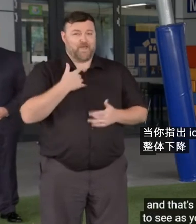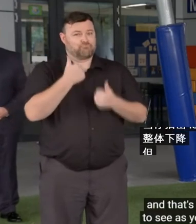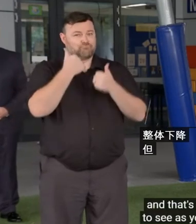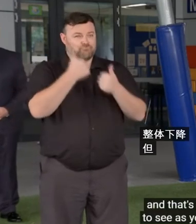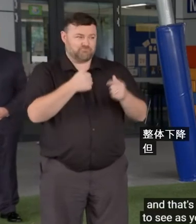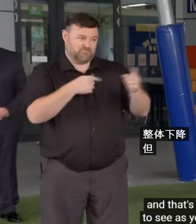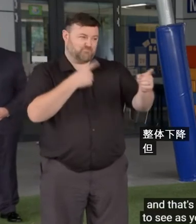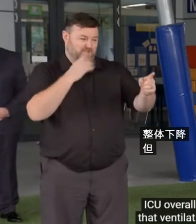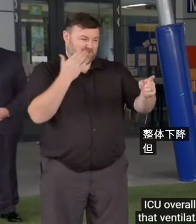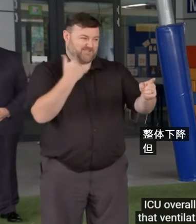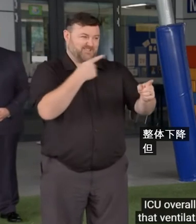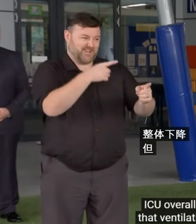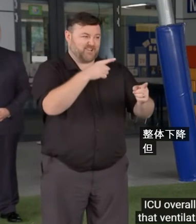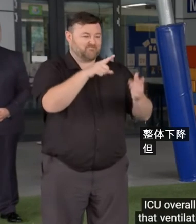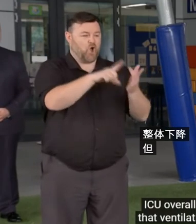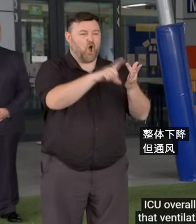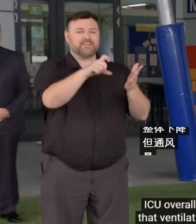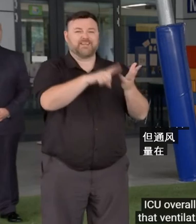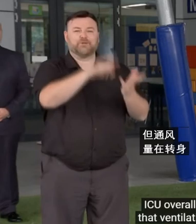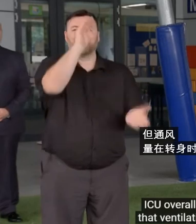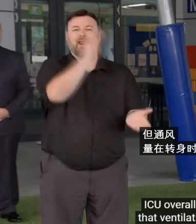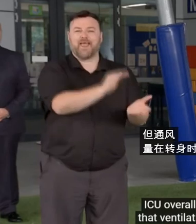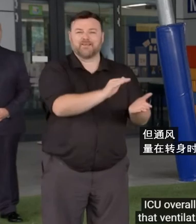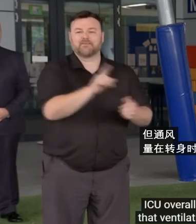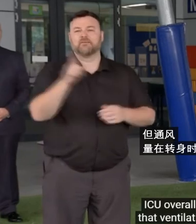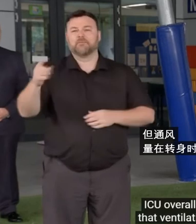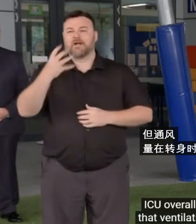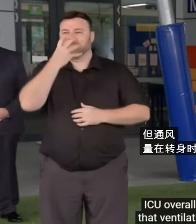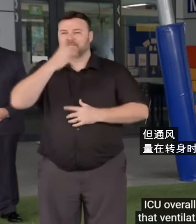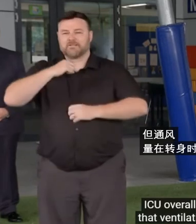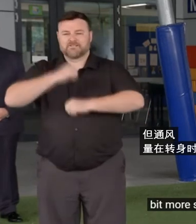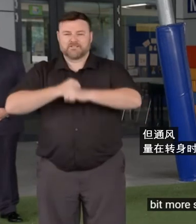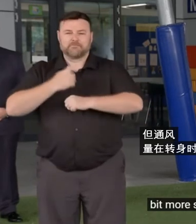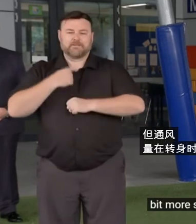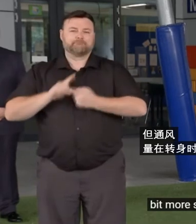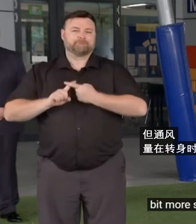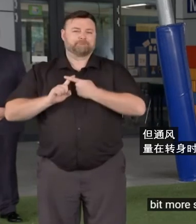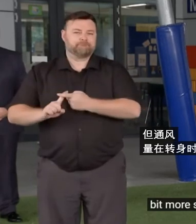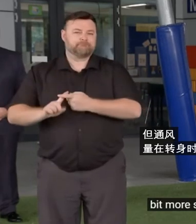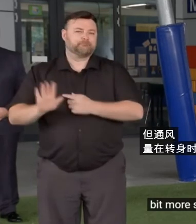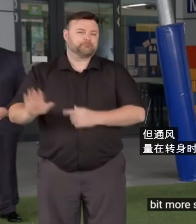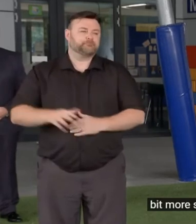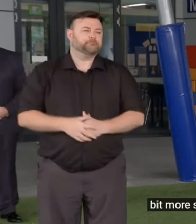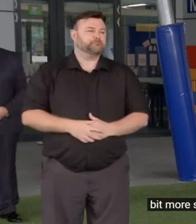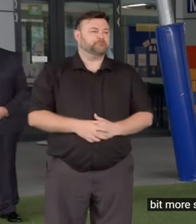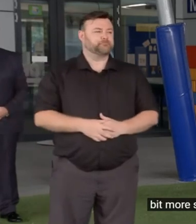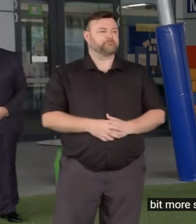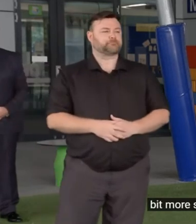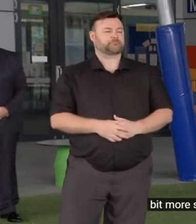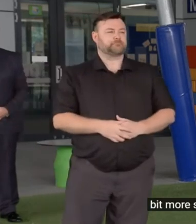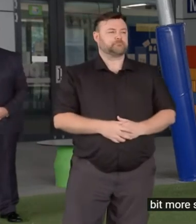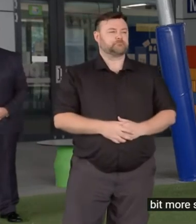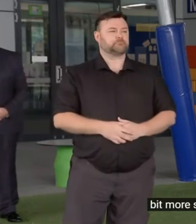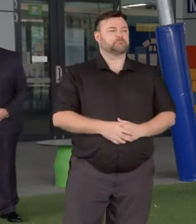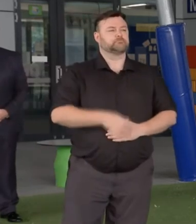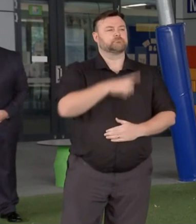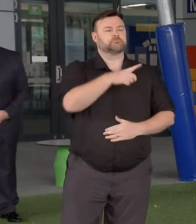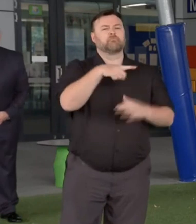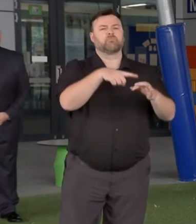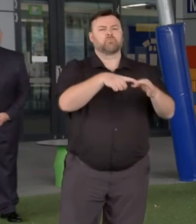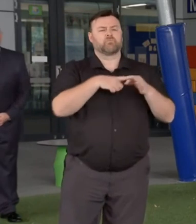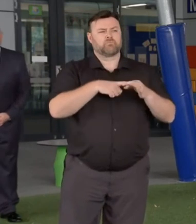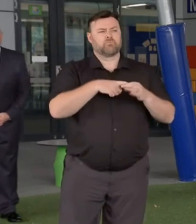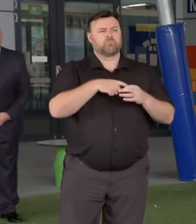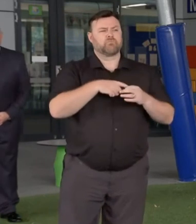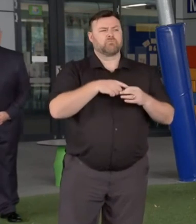down, but that ventilation number may be a bit more stubborn in turning around. And how concerned are you if there is a bit of a surge in